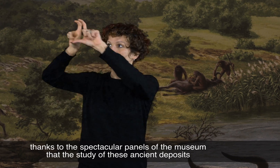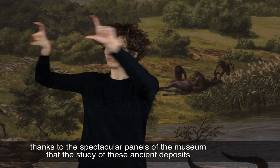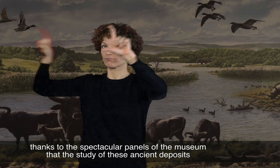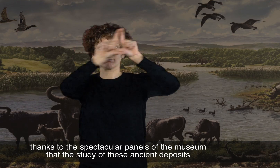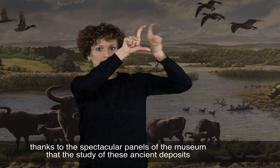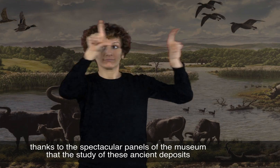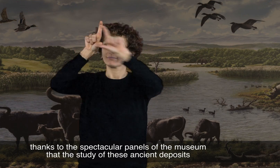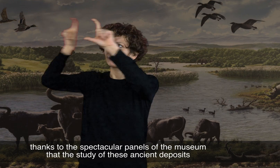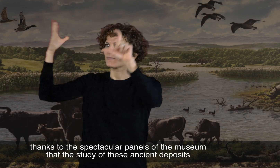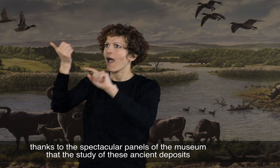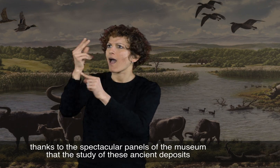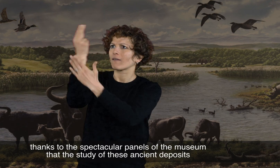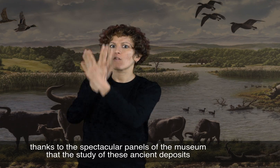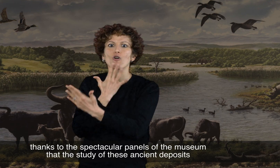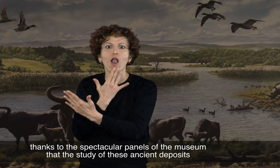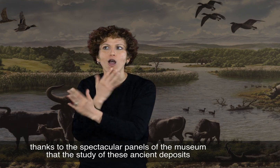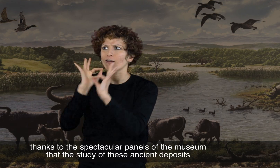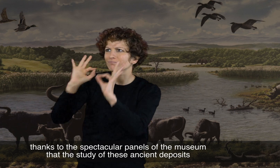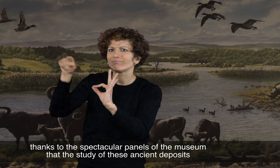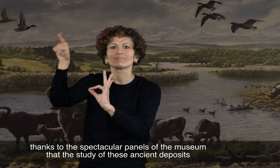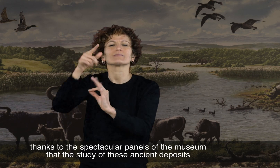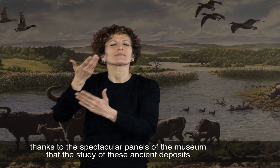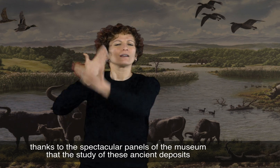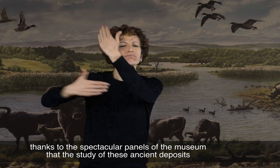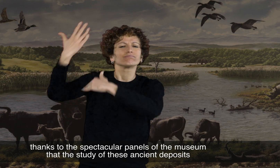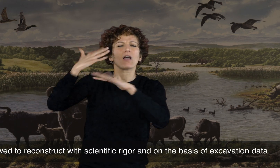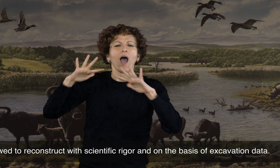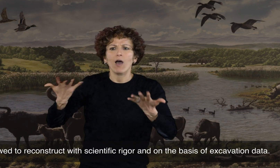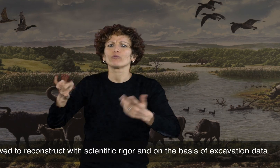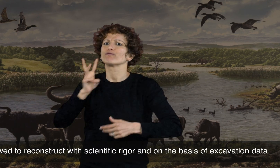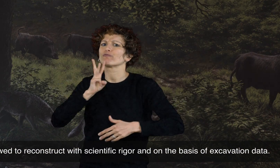panels of the museum that the study of these ancient deposits has allowed to